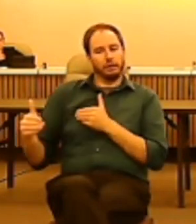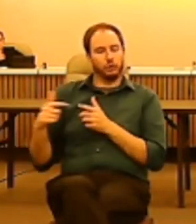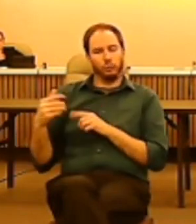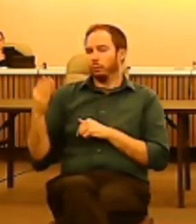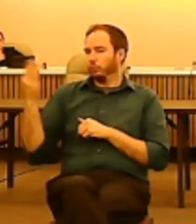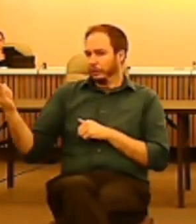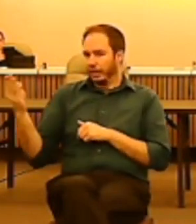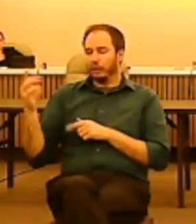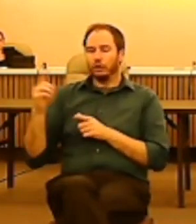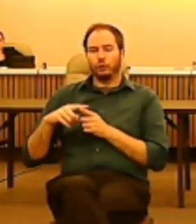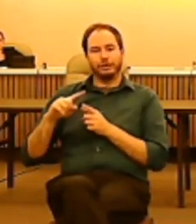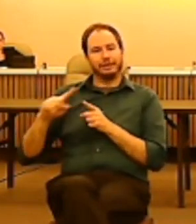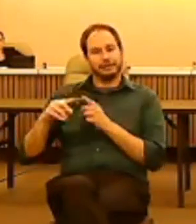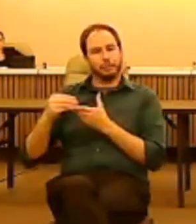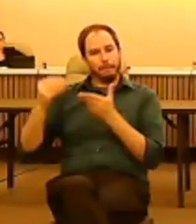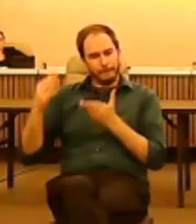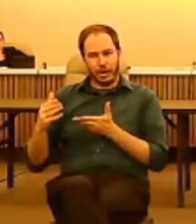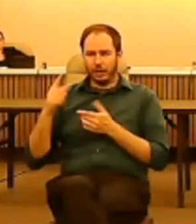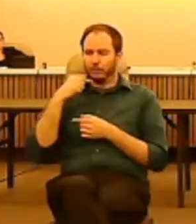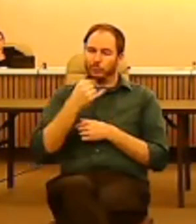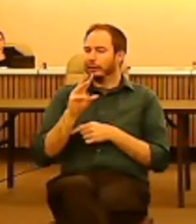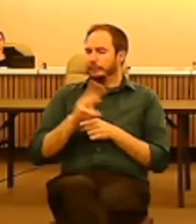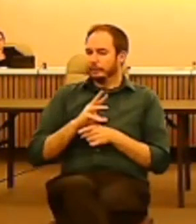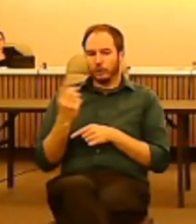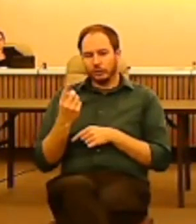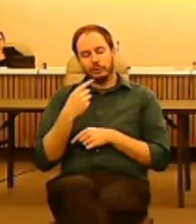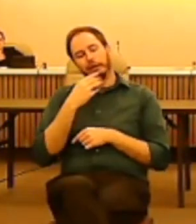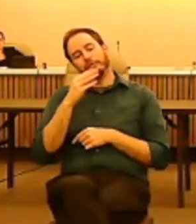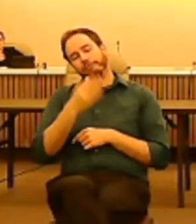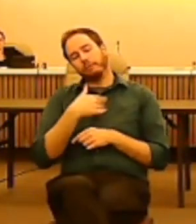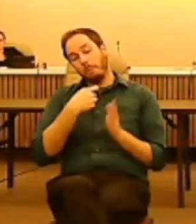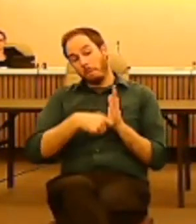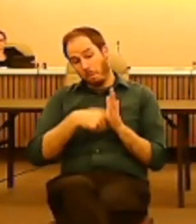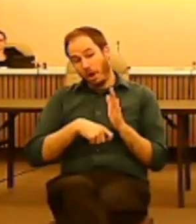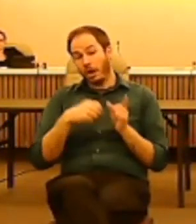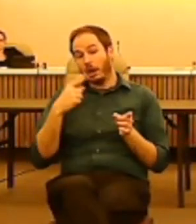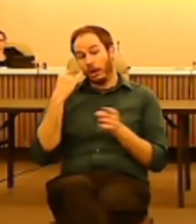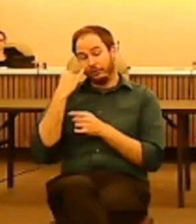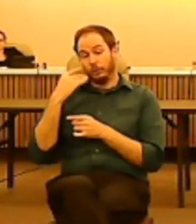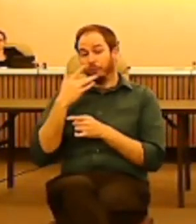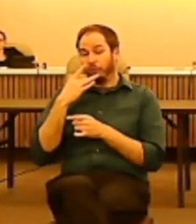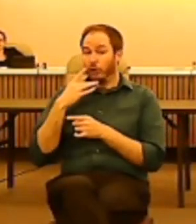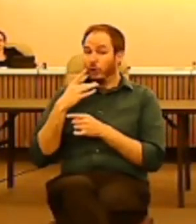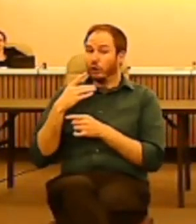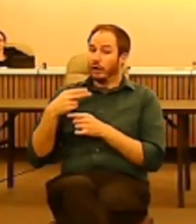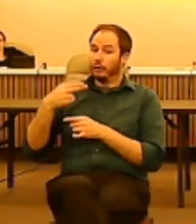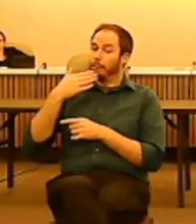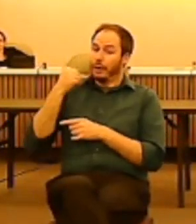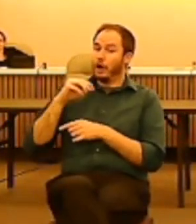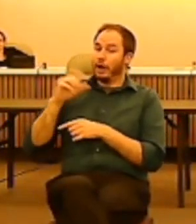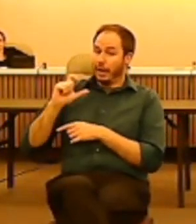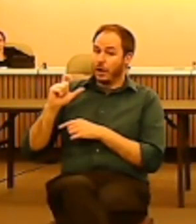to buyers coming in. We might have had like 6 months. So we would say, this is our price. This is, if you will, Energy Star rated. This is the additional